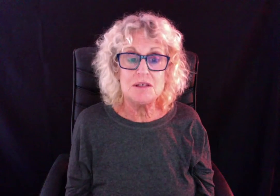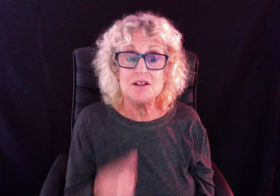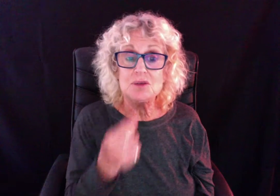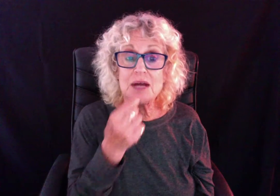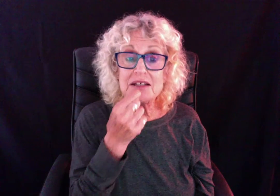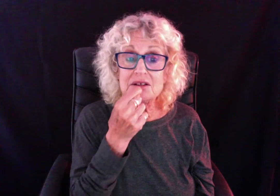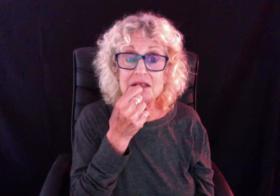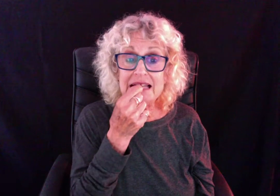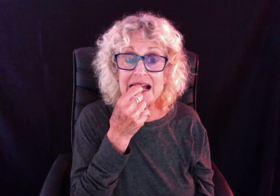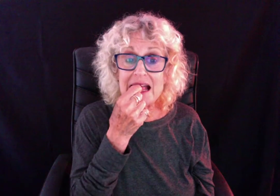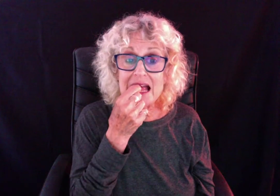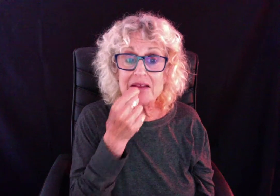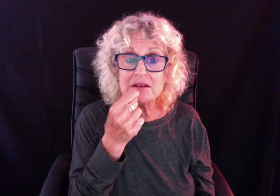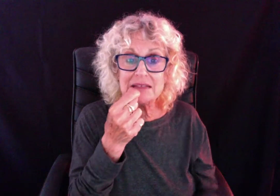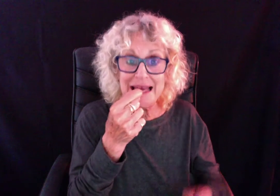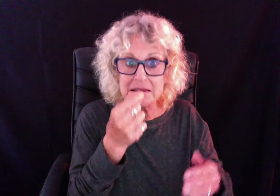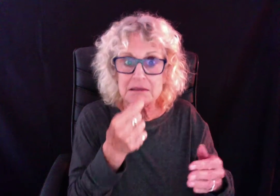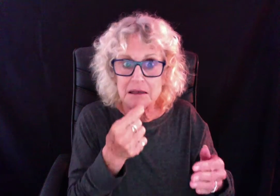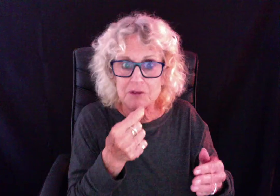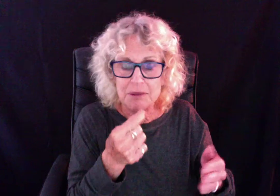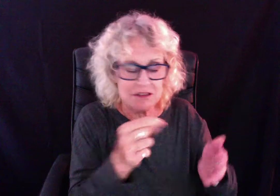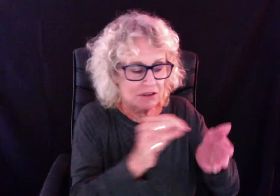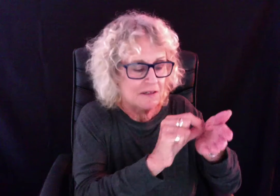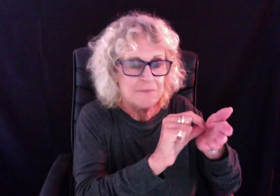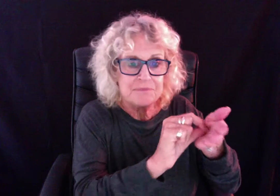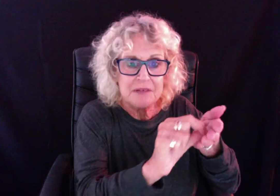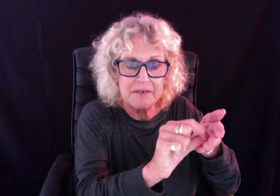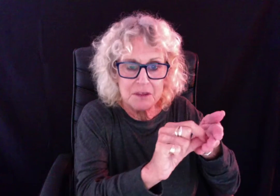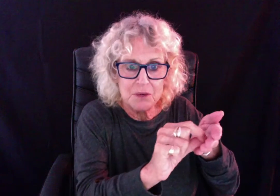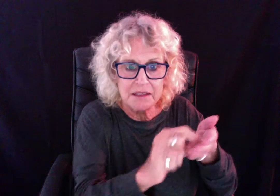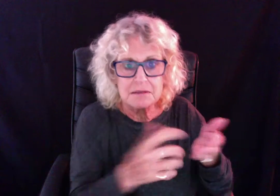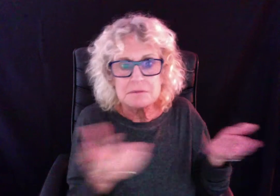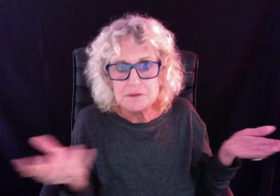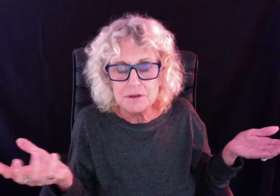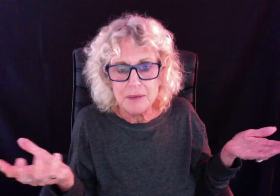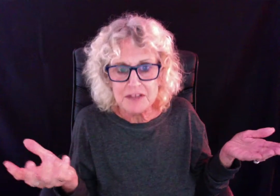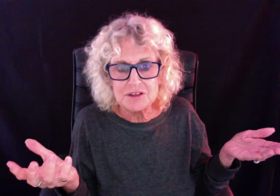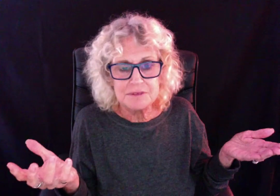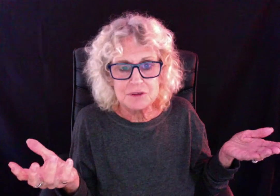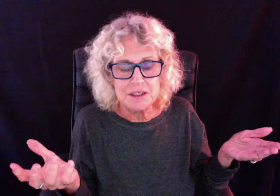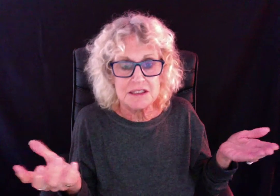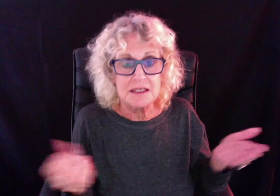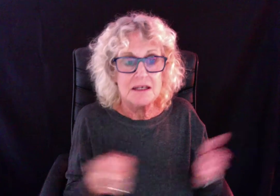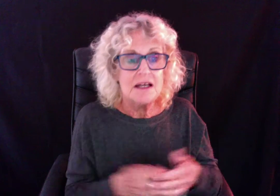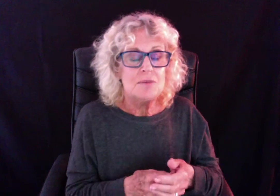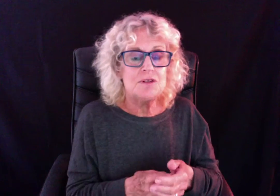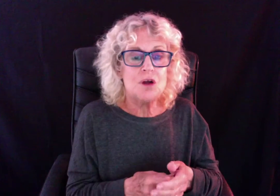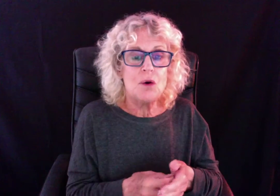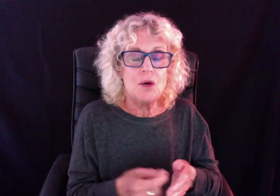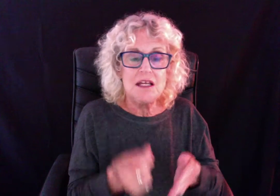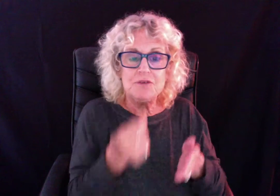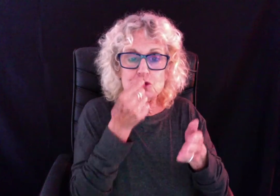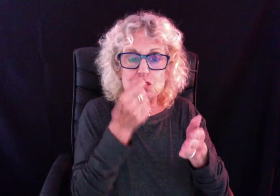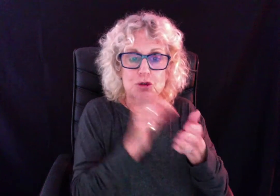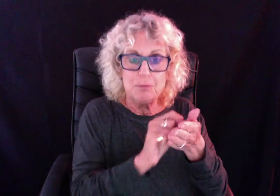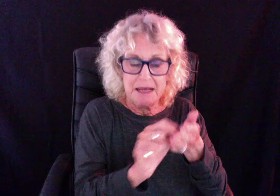you had to lick the lead of the pencil and then write. Can you imagine? It's crazy. So if you do